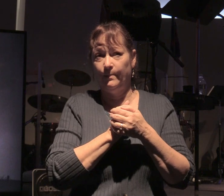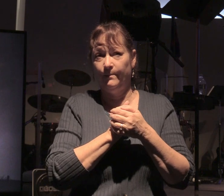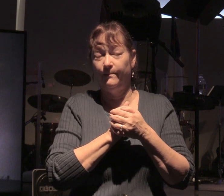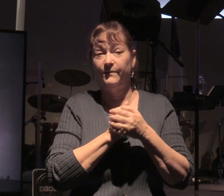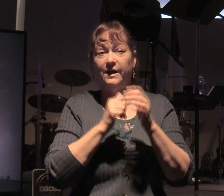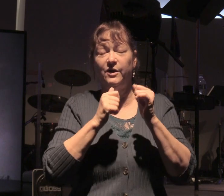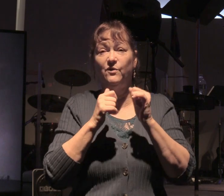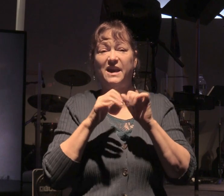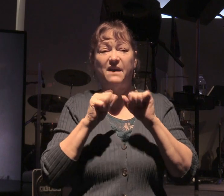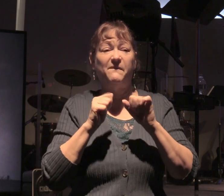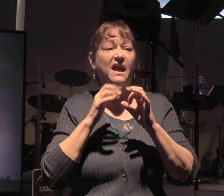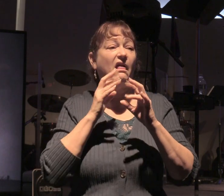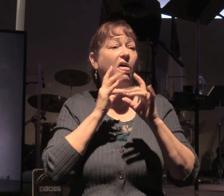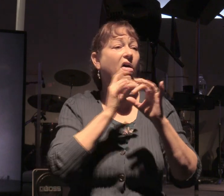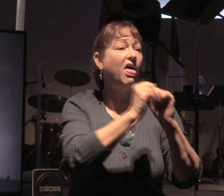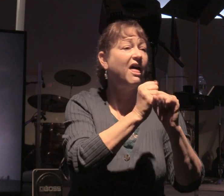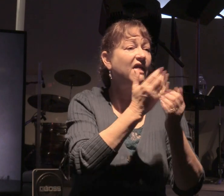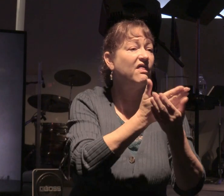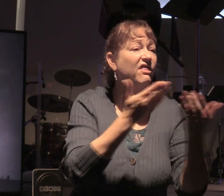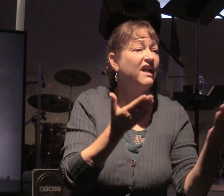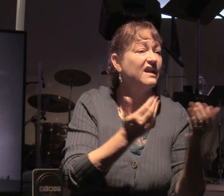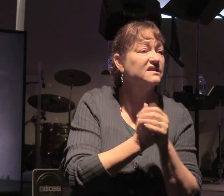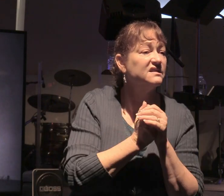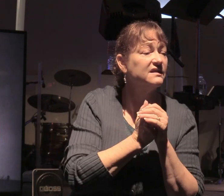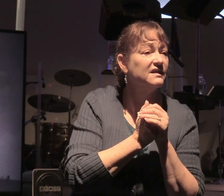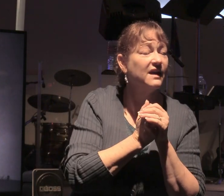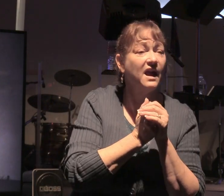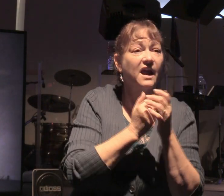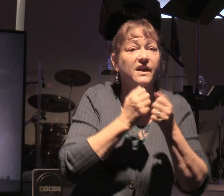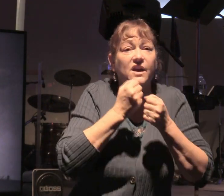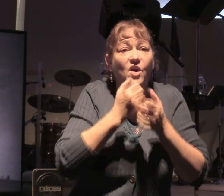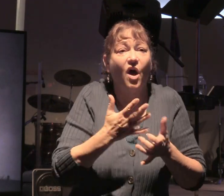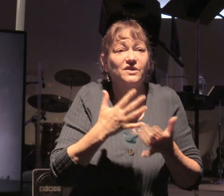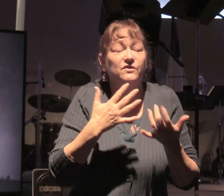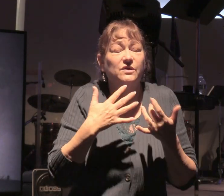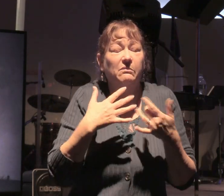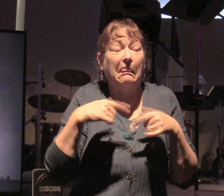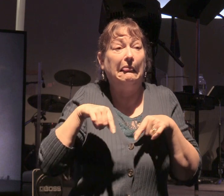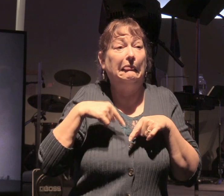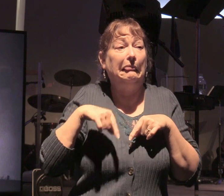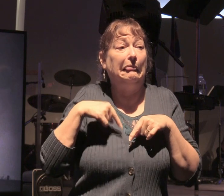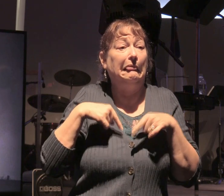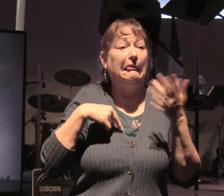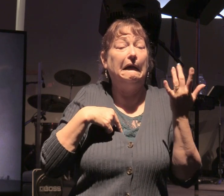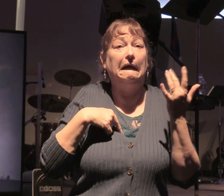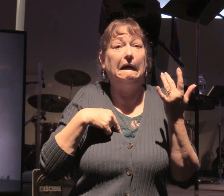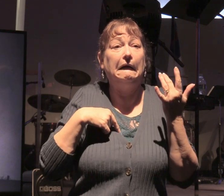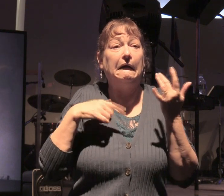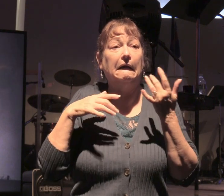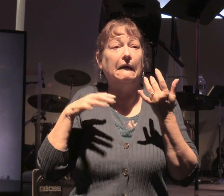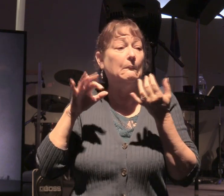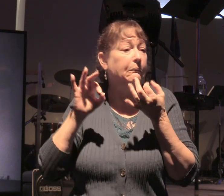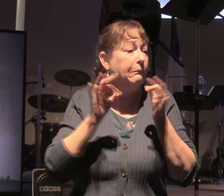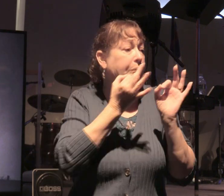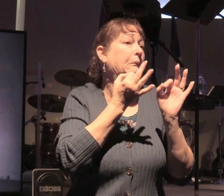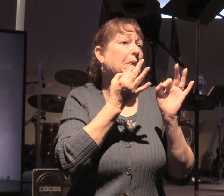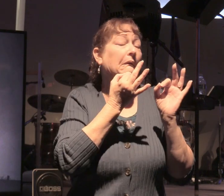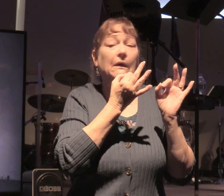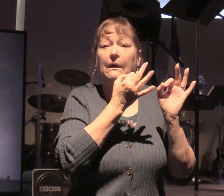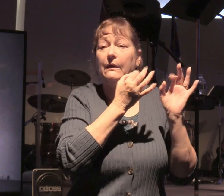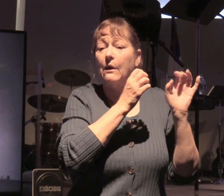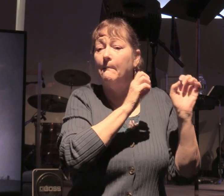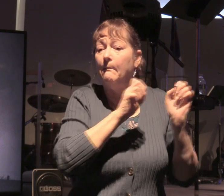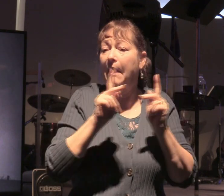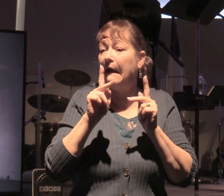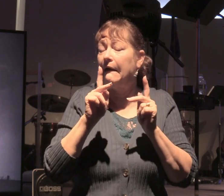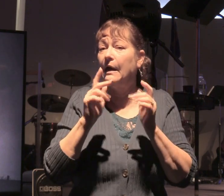You can get caught up in all those other things, and they can cause you to fret and get sidetracked, cause you to come back and